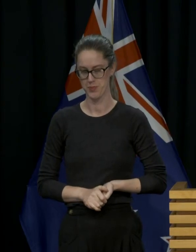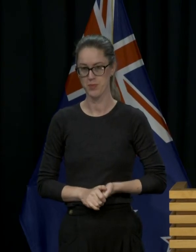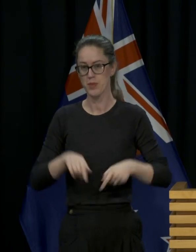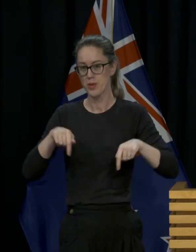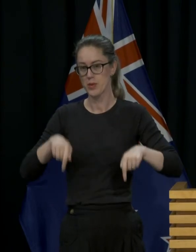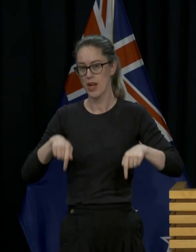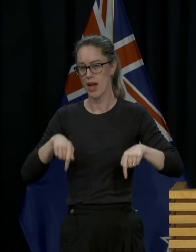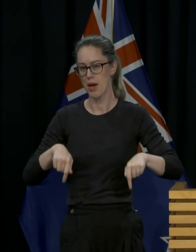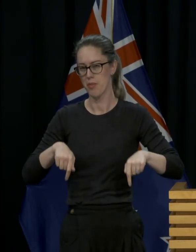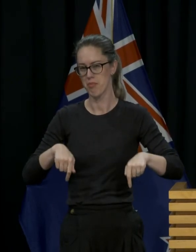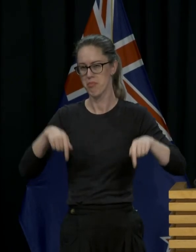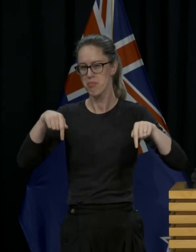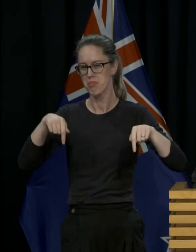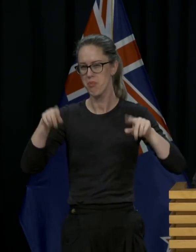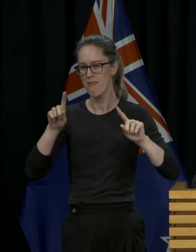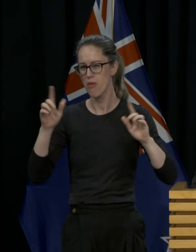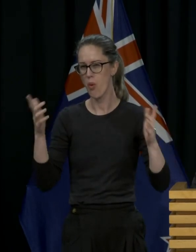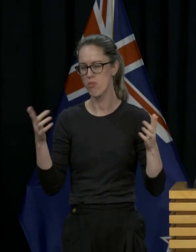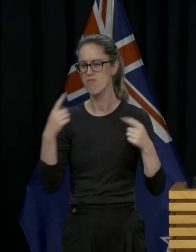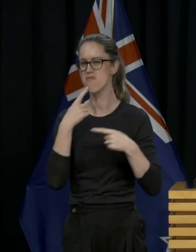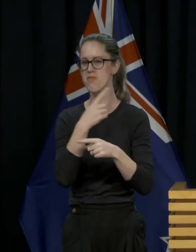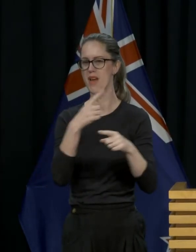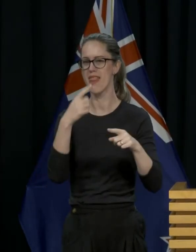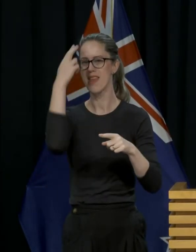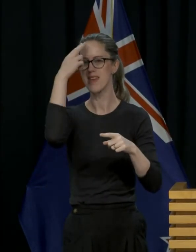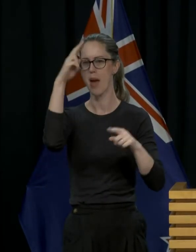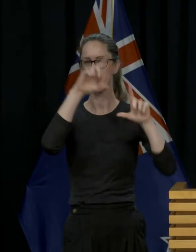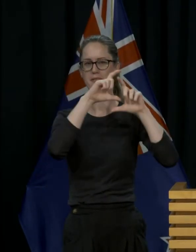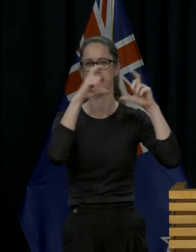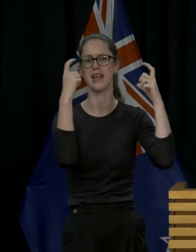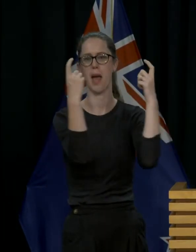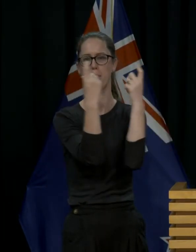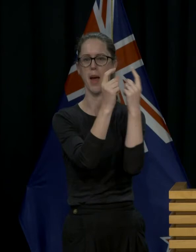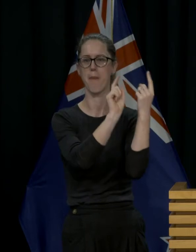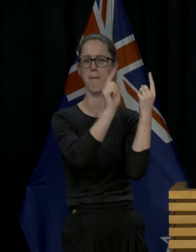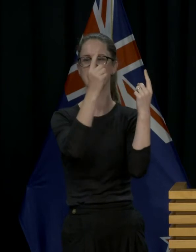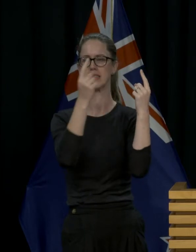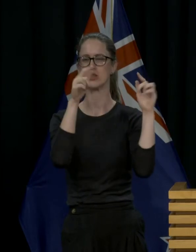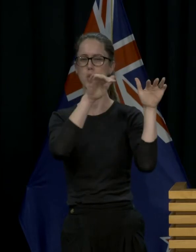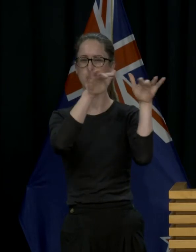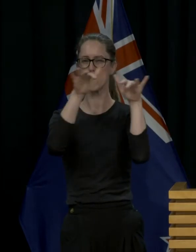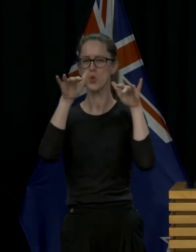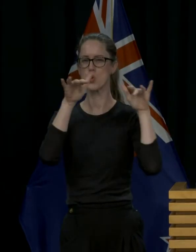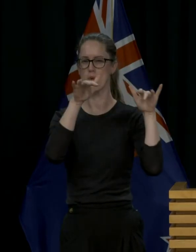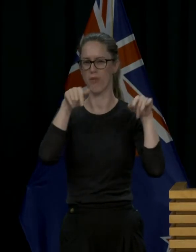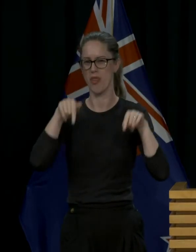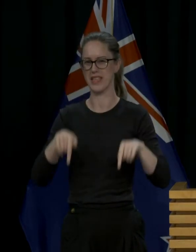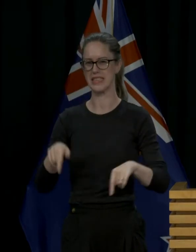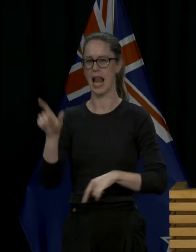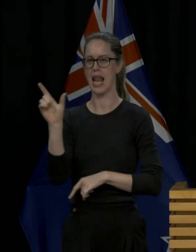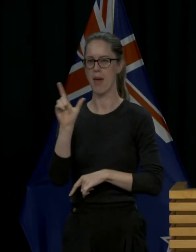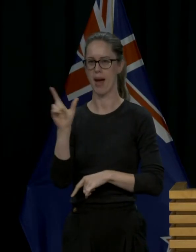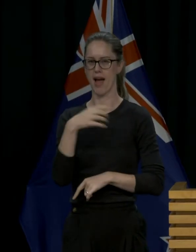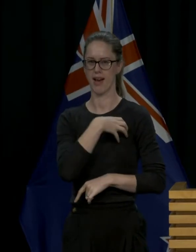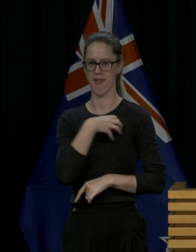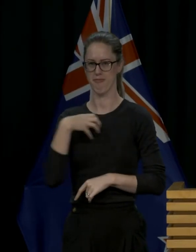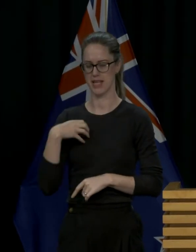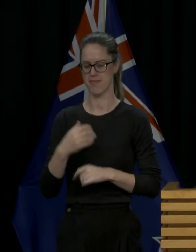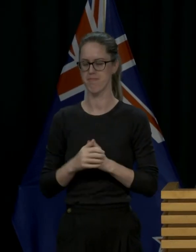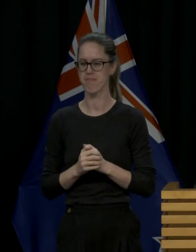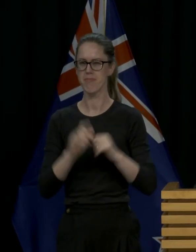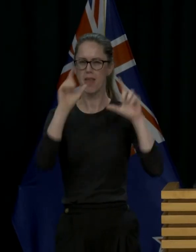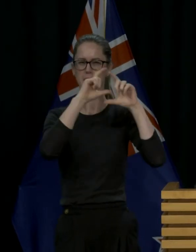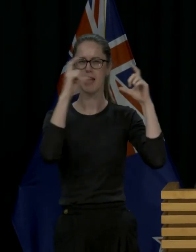will outline the Cabinet of the new Labour government. The Cabinet will have 2